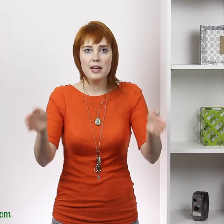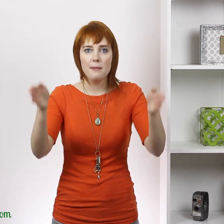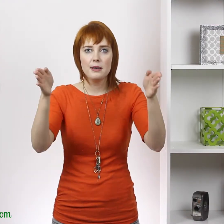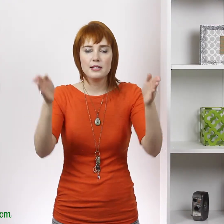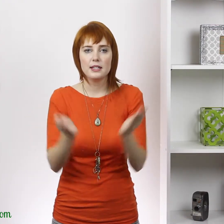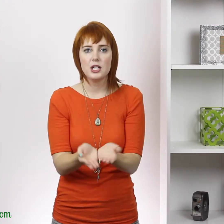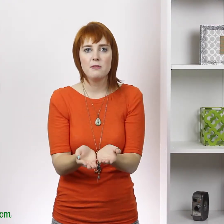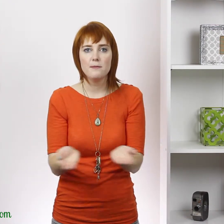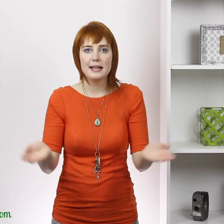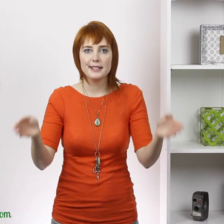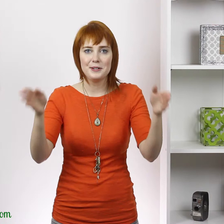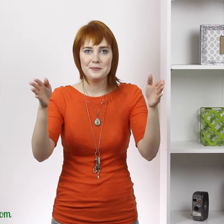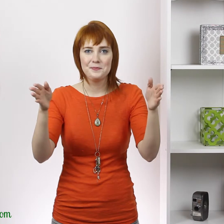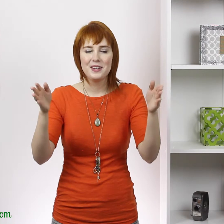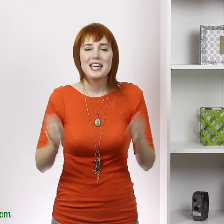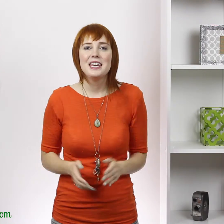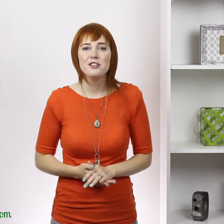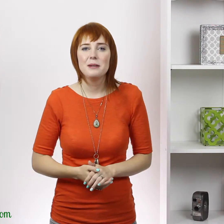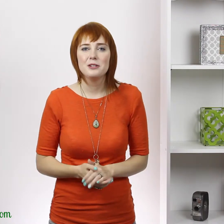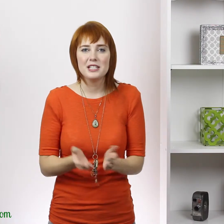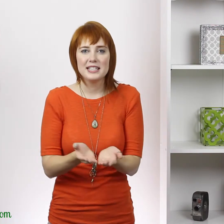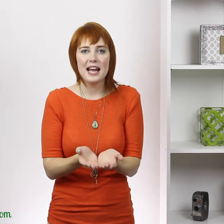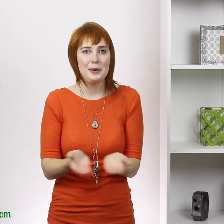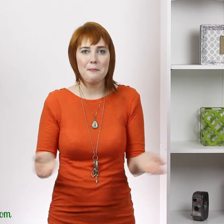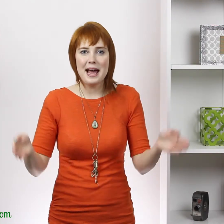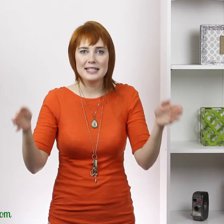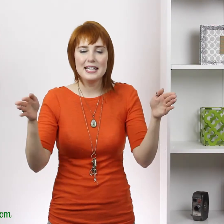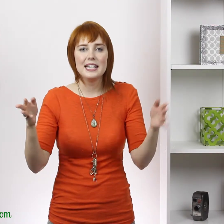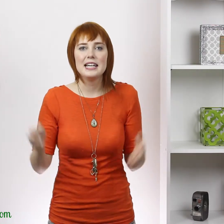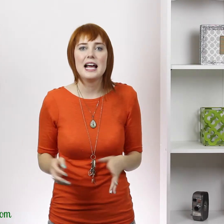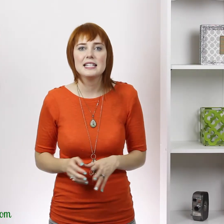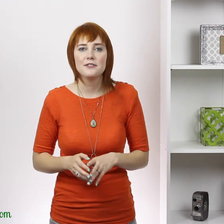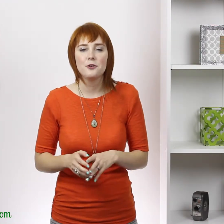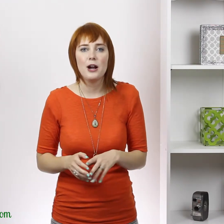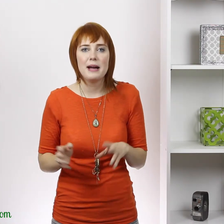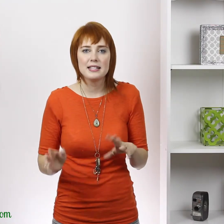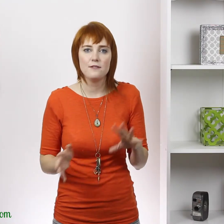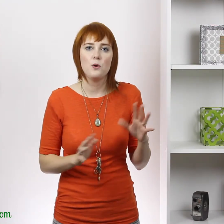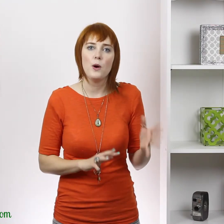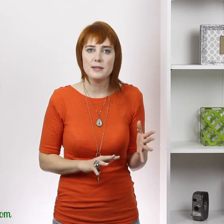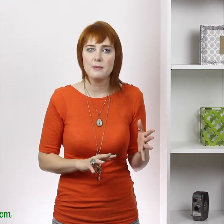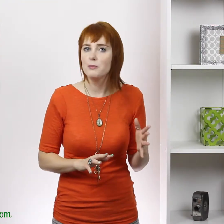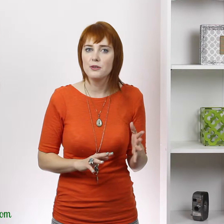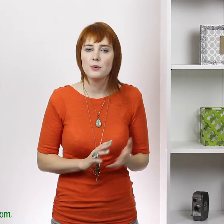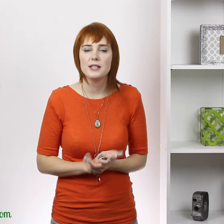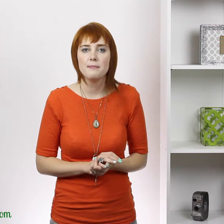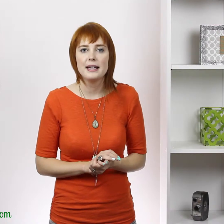and up like the shape of a basket. If your baby learns the sign basket, they can ask for a basket of toys. Maybe you put the toys in a